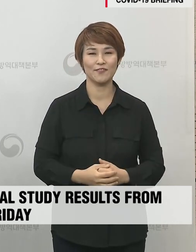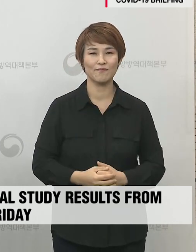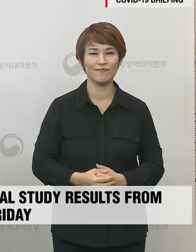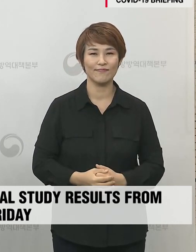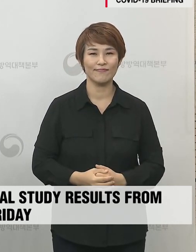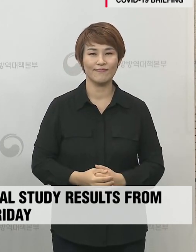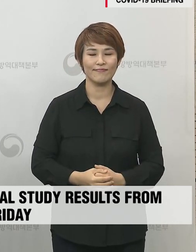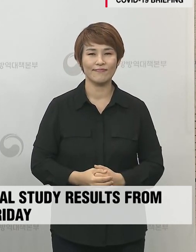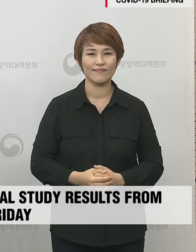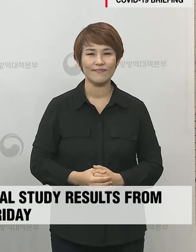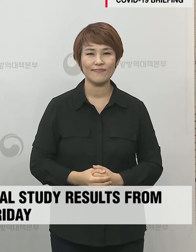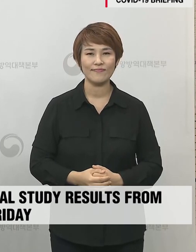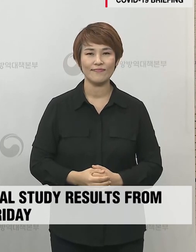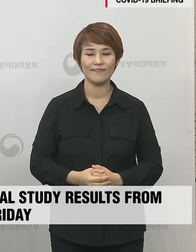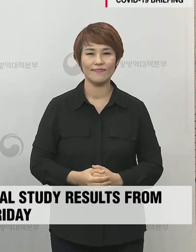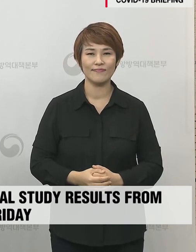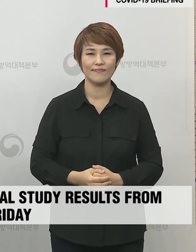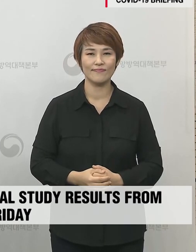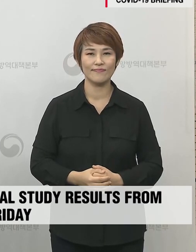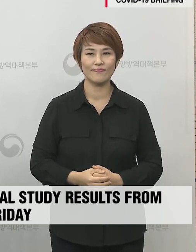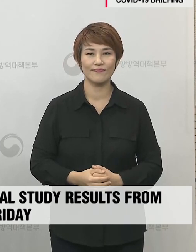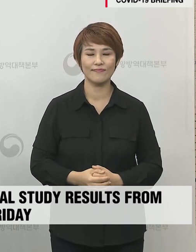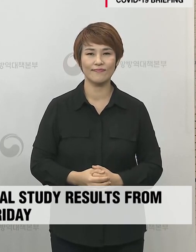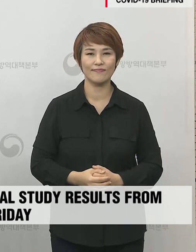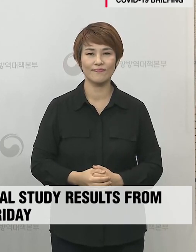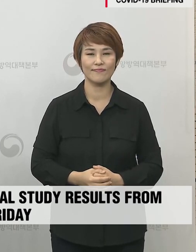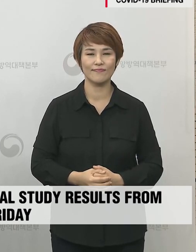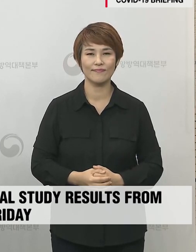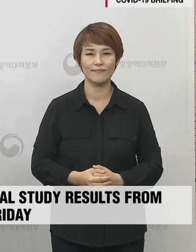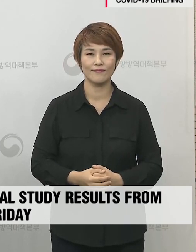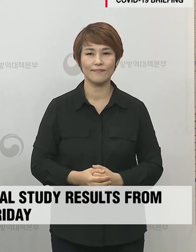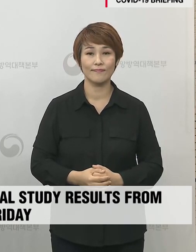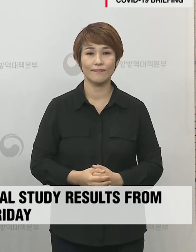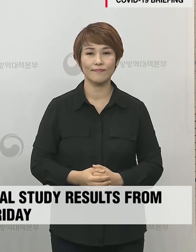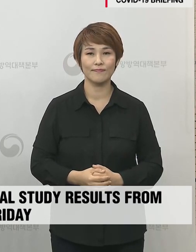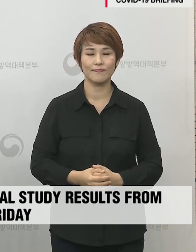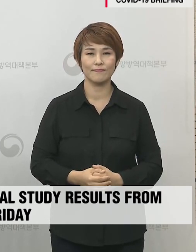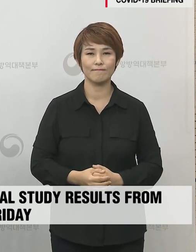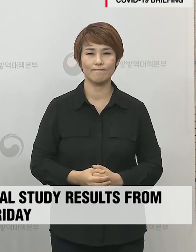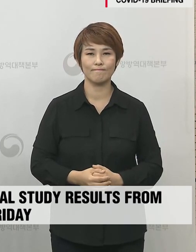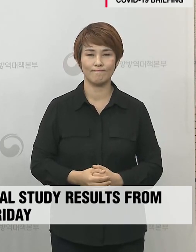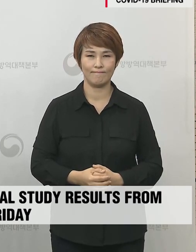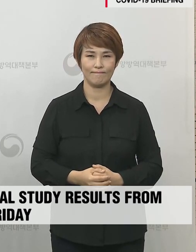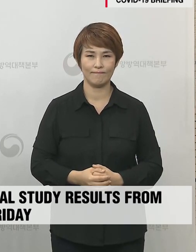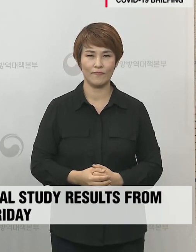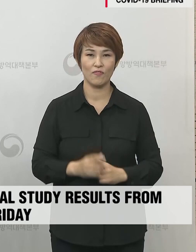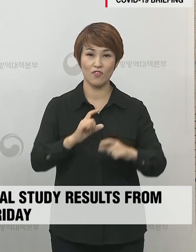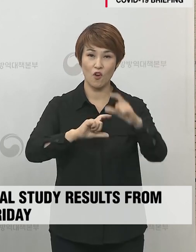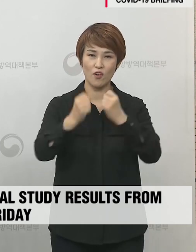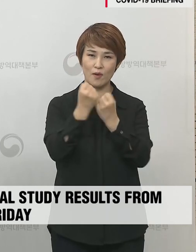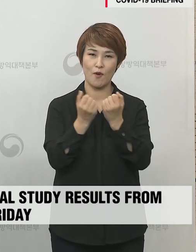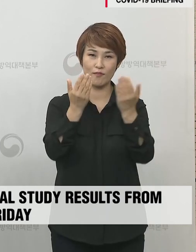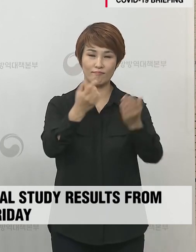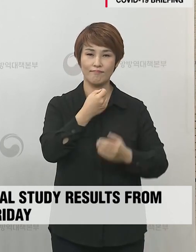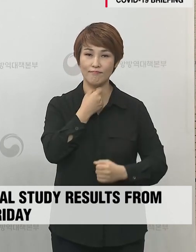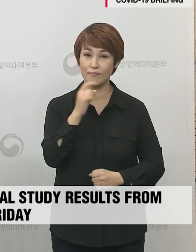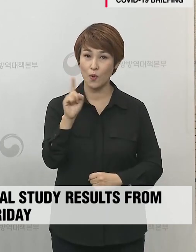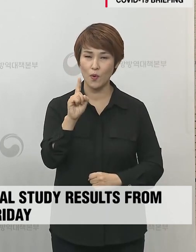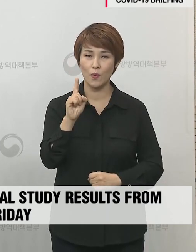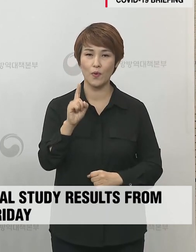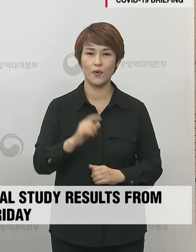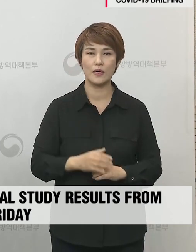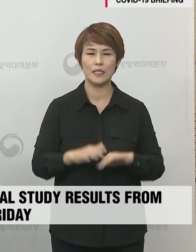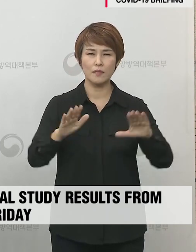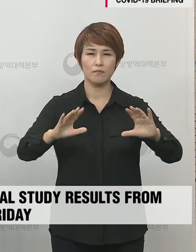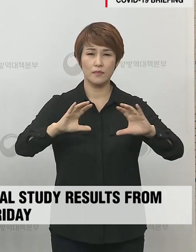208 people have agreed to do so. So we thank all of you for your support. And last but not least, we have a few messages